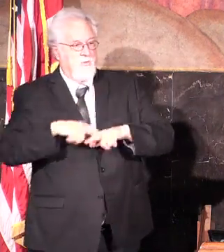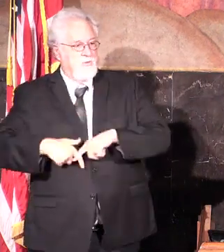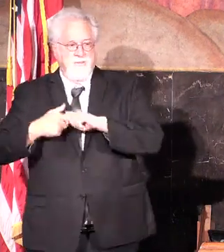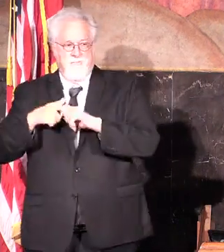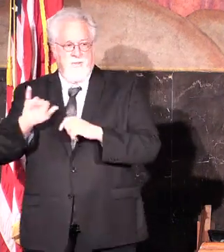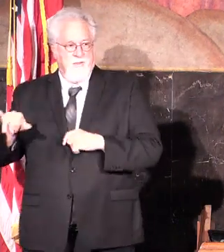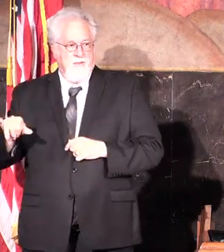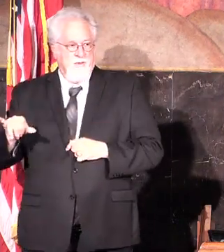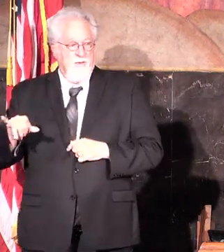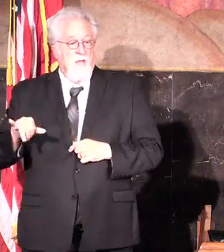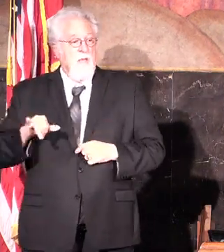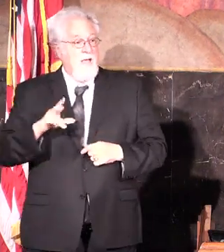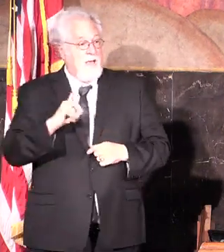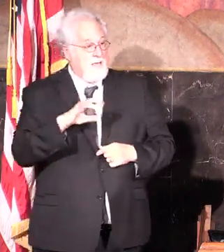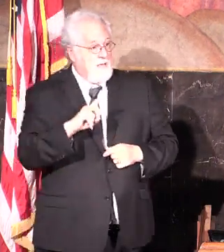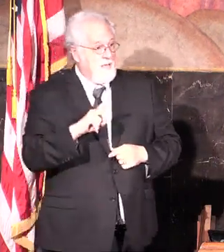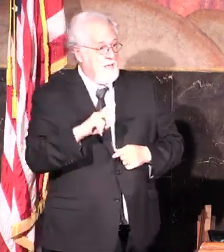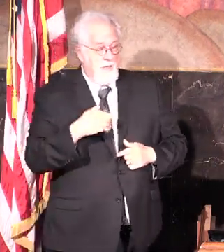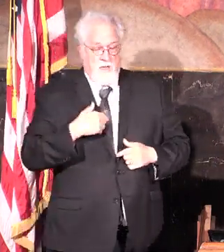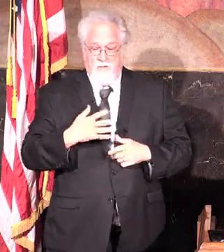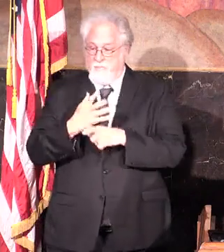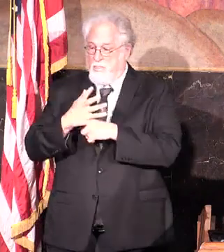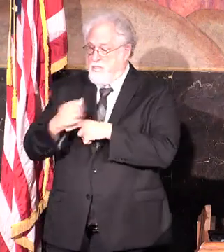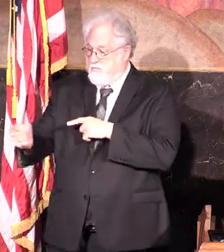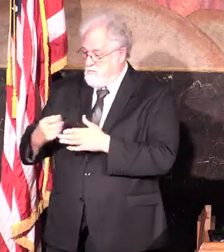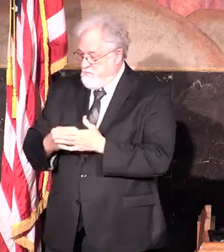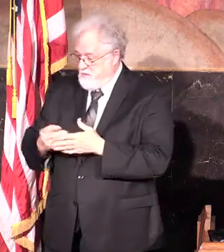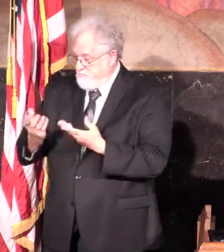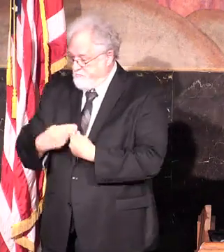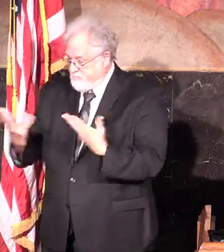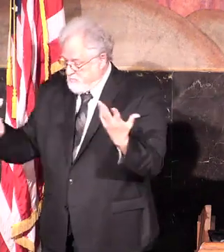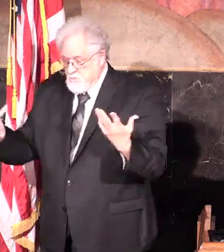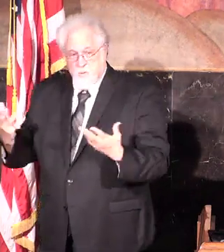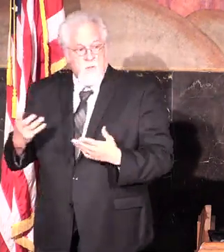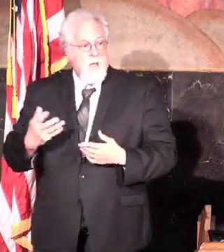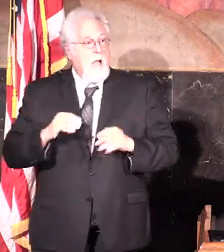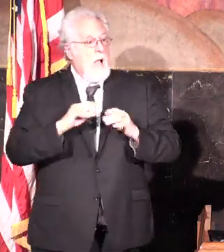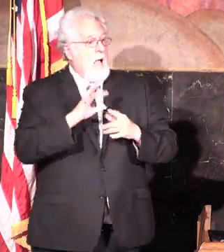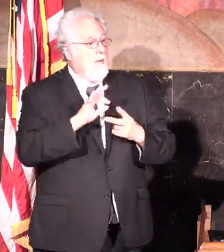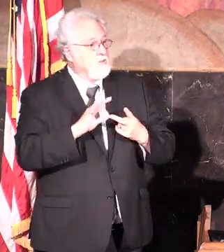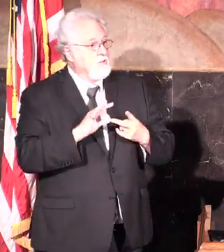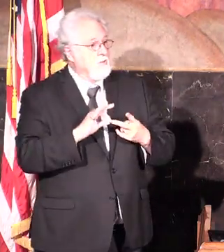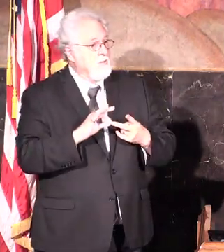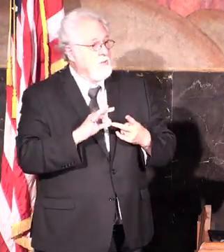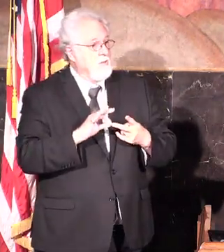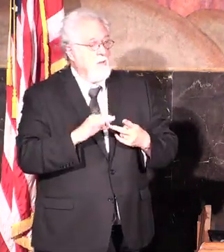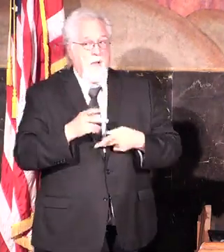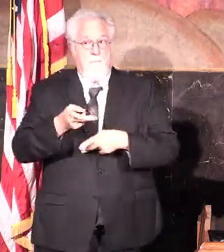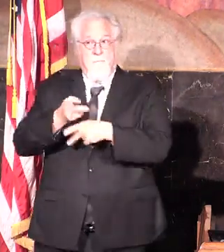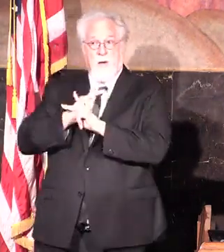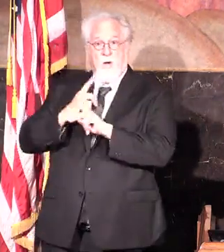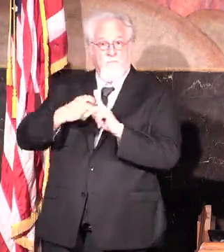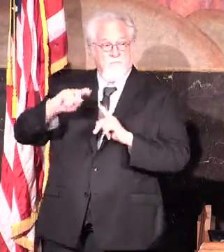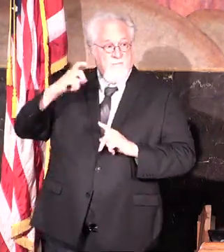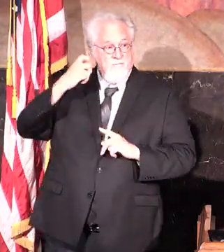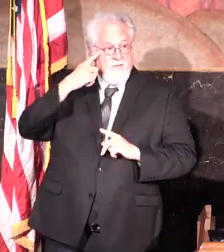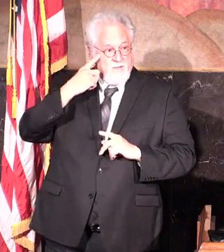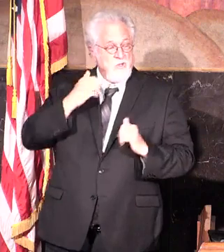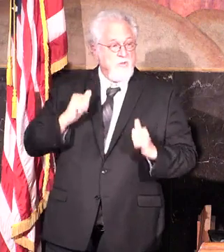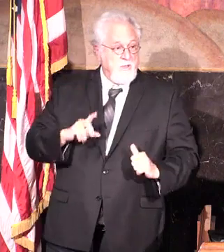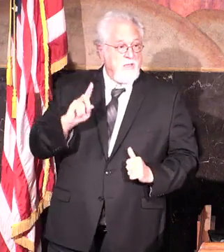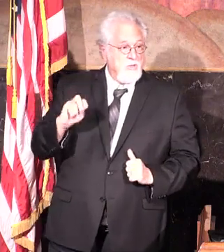that, but if I did, we're not going to have any money to pay benefits either. The option that you have is to borrow money from the federal government, which you can